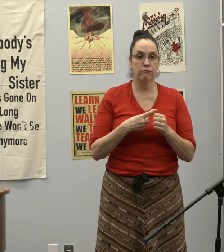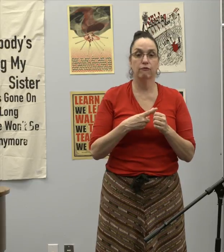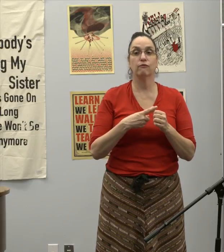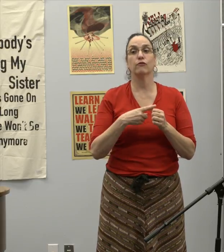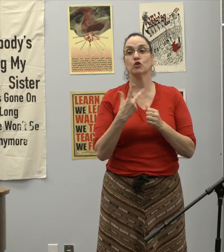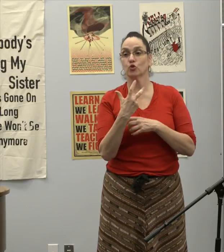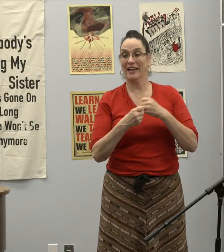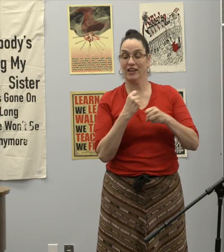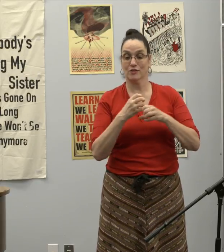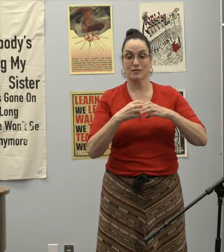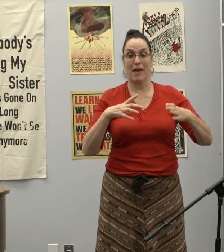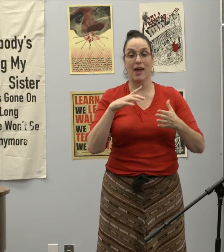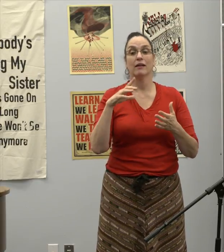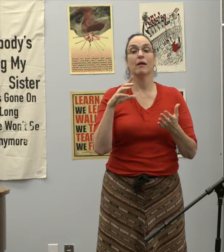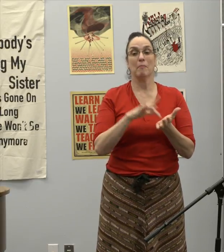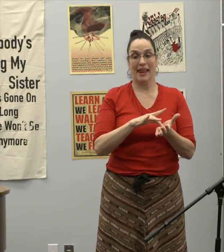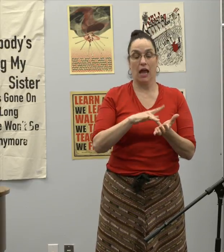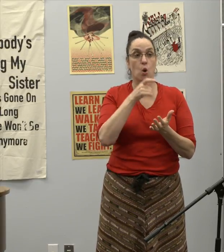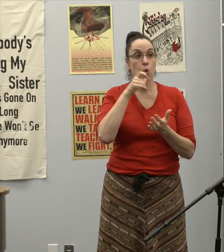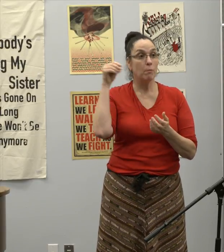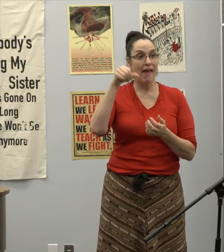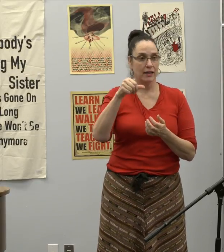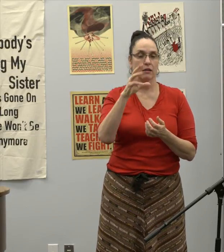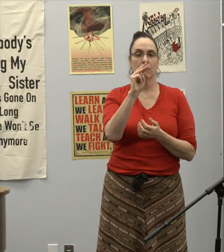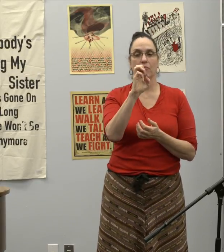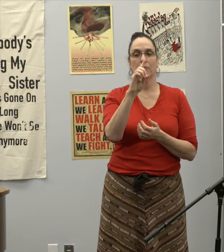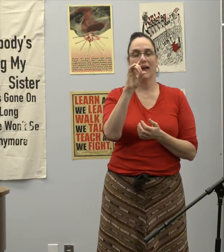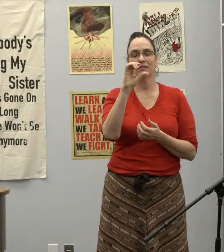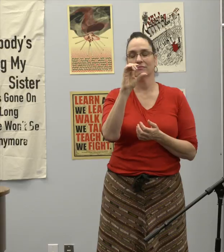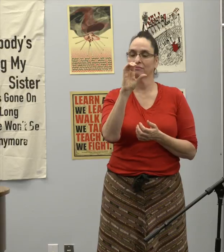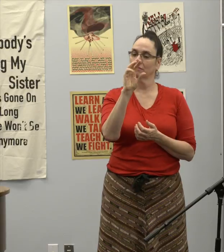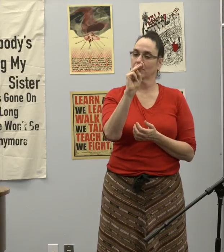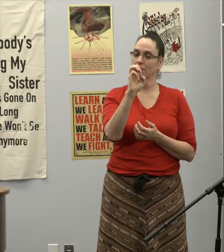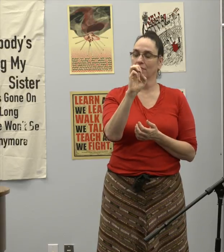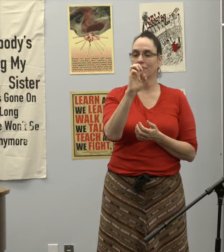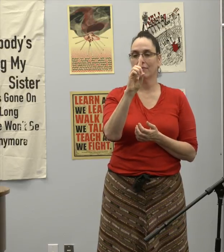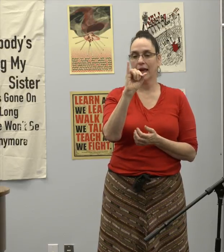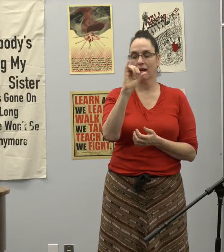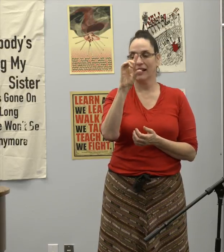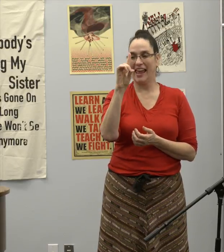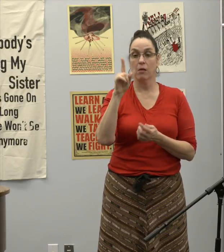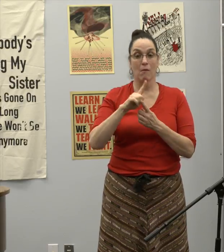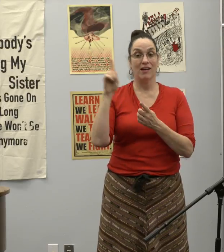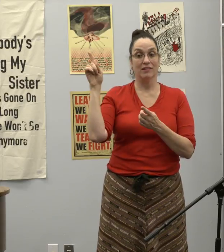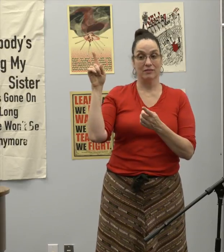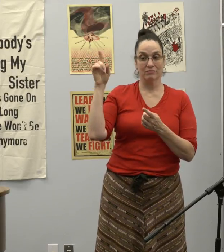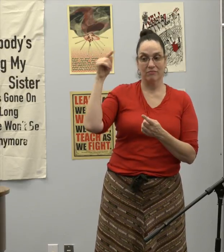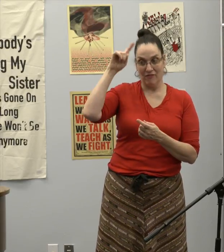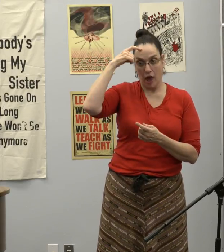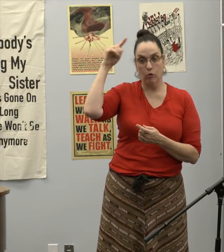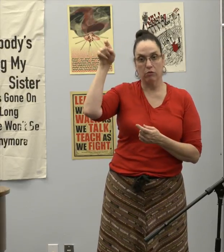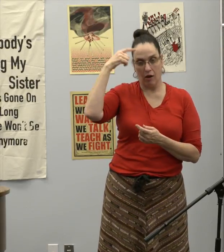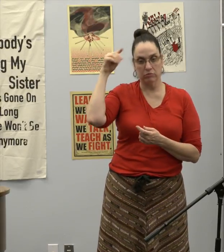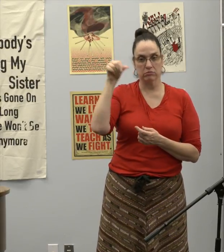expanding Medicaid would be paid by the federal government, and it then drops down but never goes below 90% of the cost being borne. So the